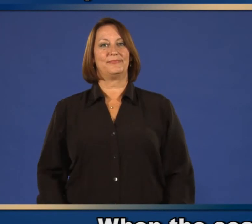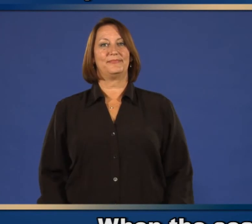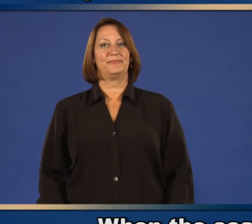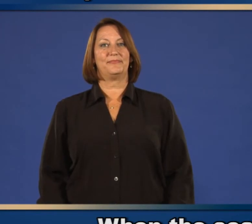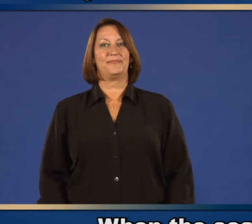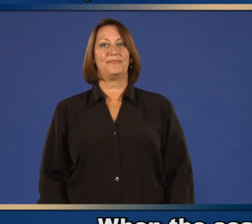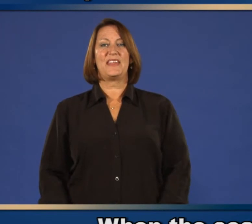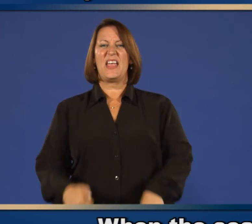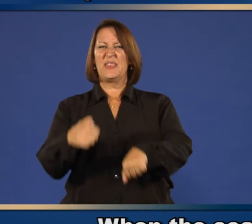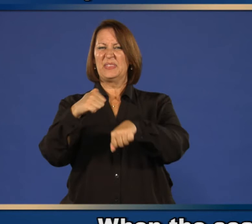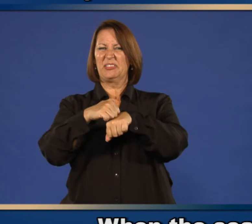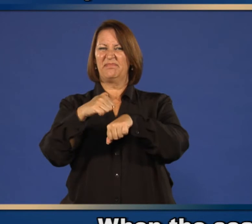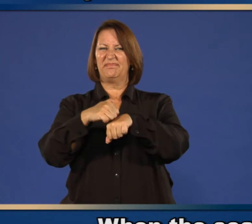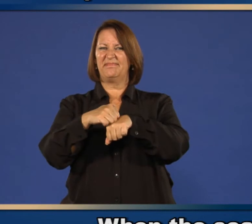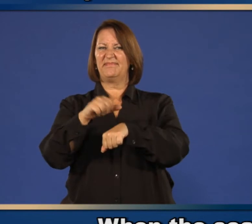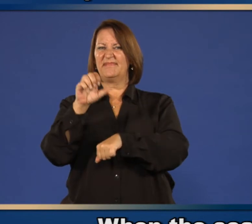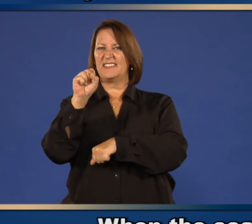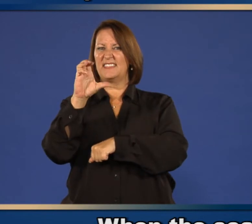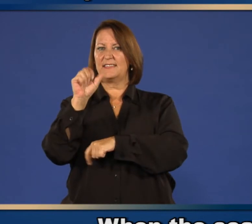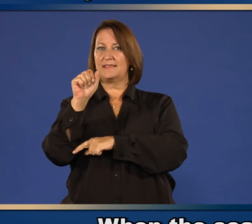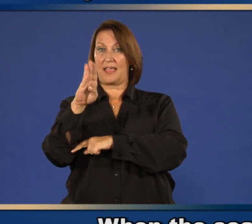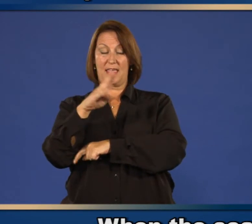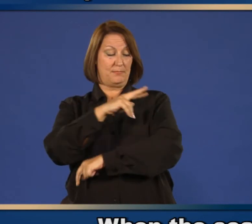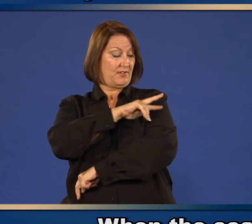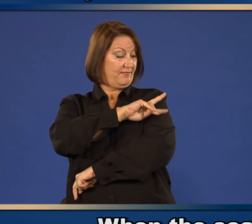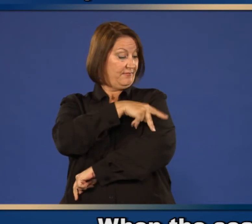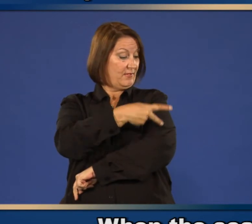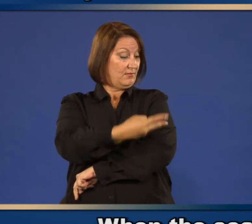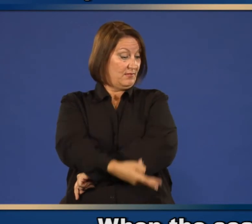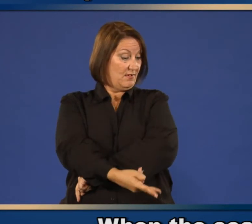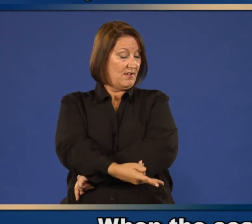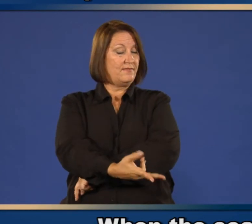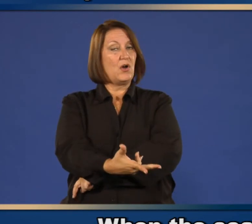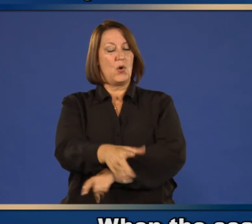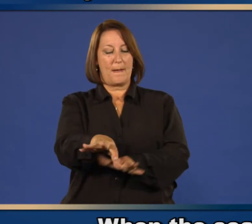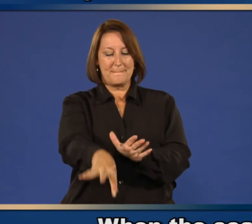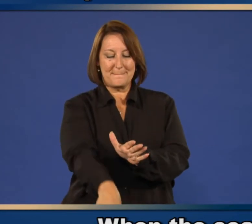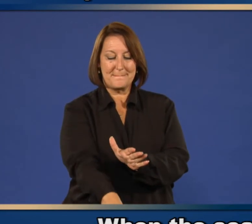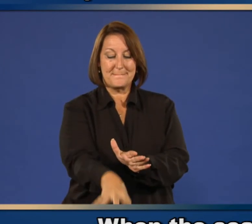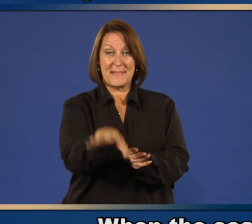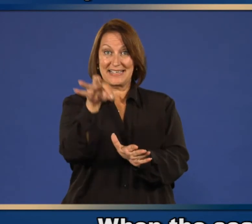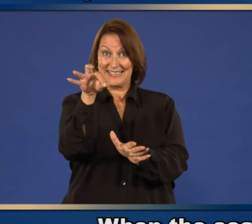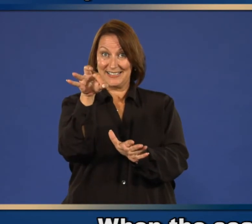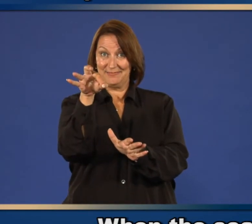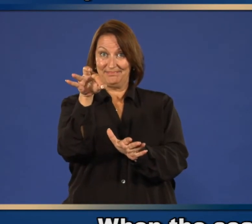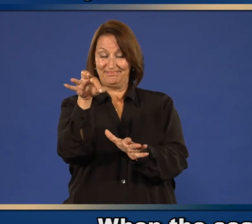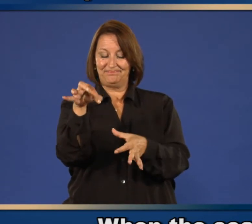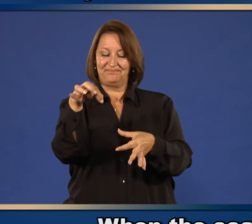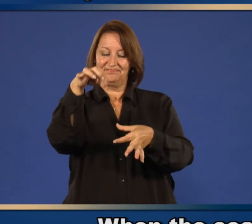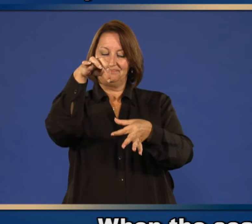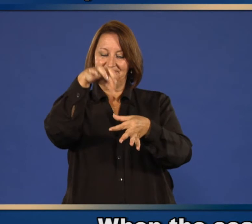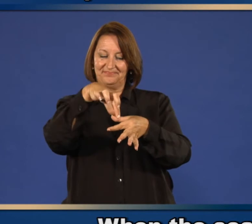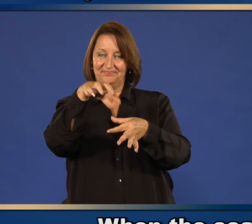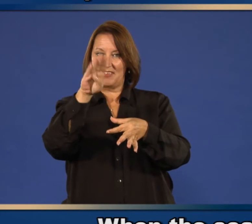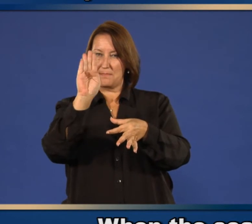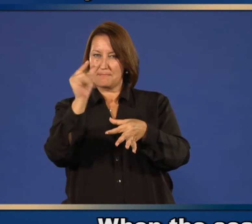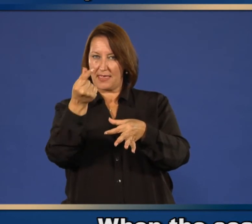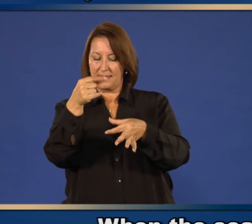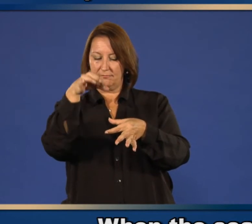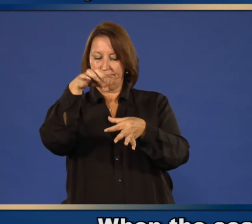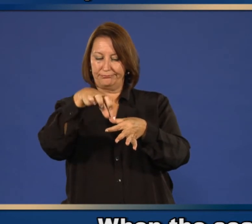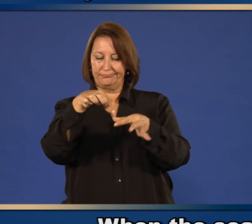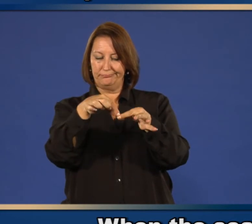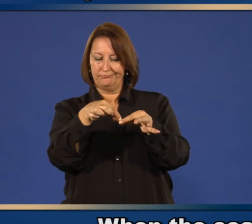When the scab falls off, throw it away in a sealed plastic bag. Remember to wash your